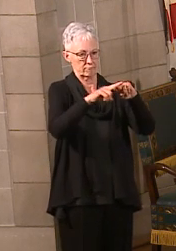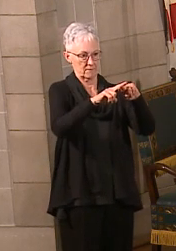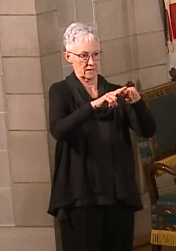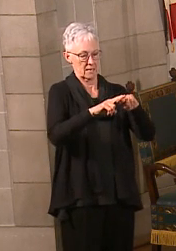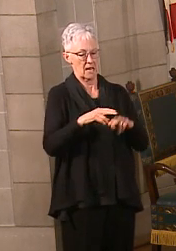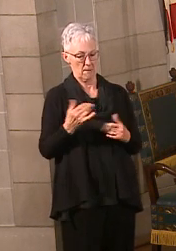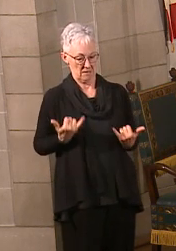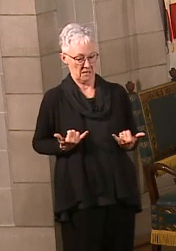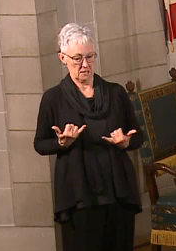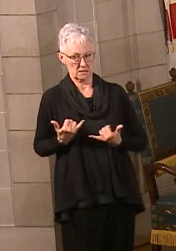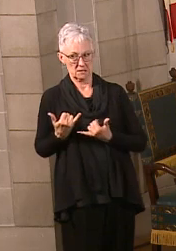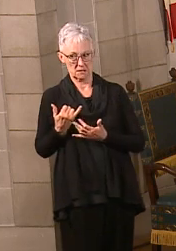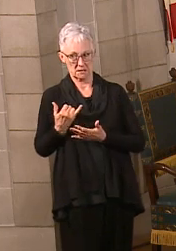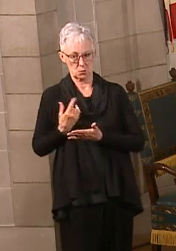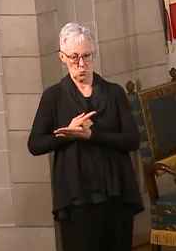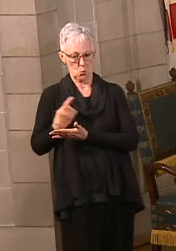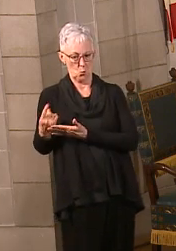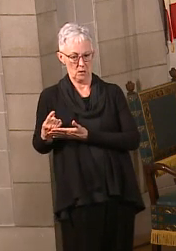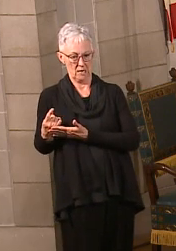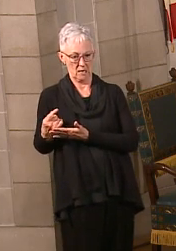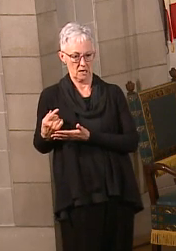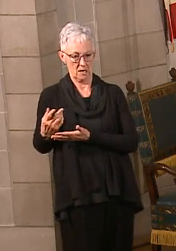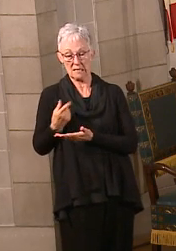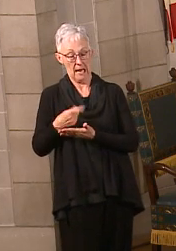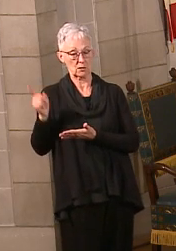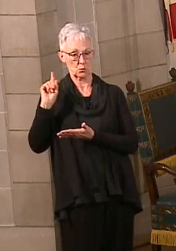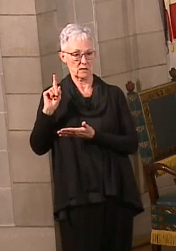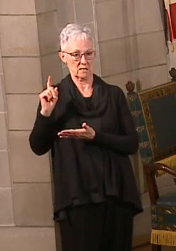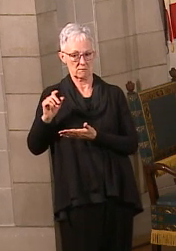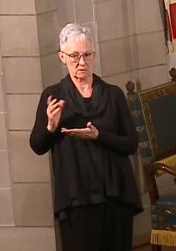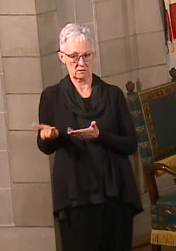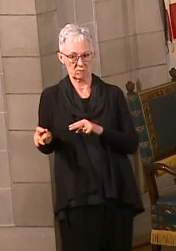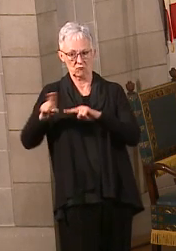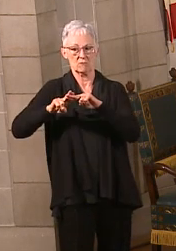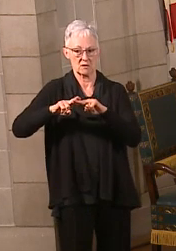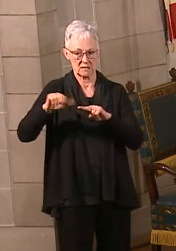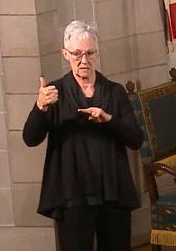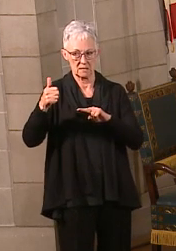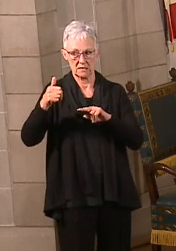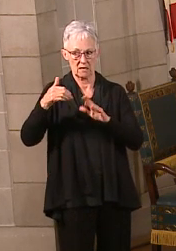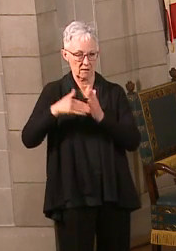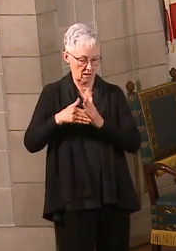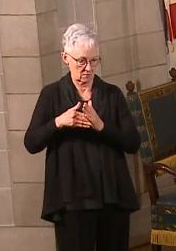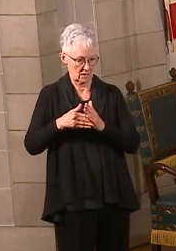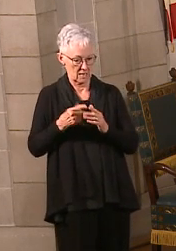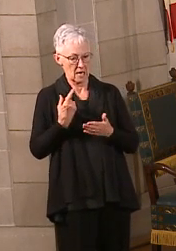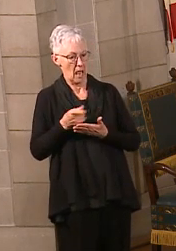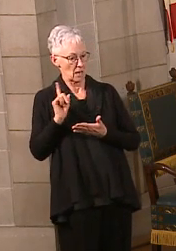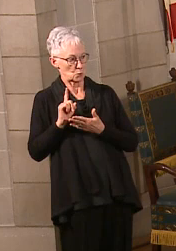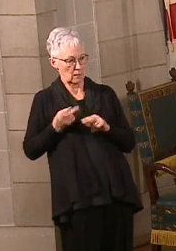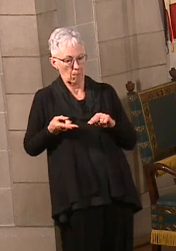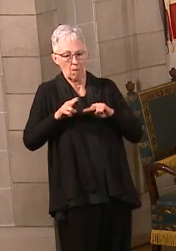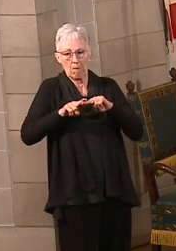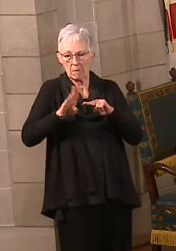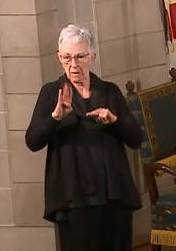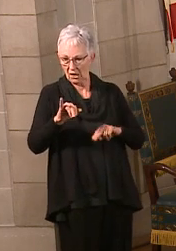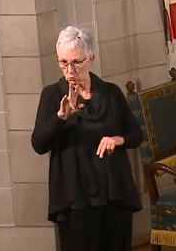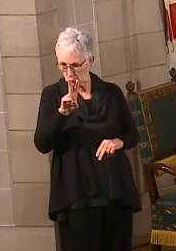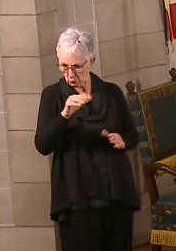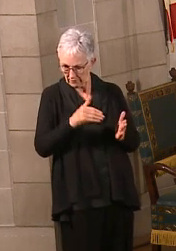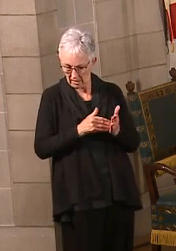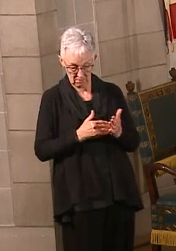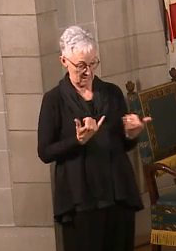huge jump. You know, the week before, we jumped by almost 10,000, and last week it was only 2,000. And what we've seen so far this